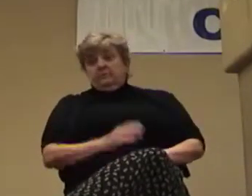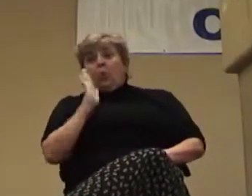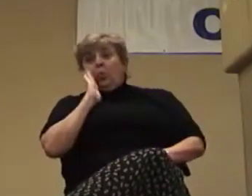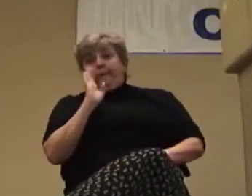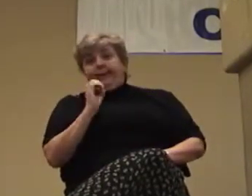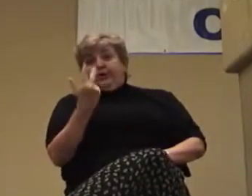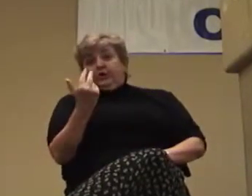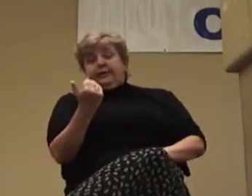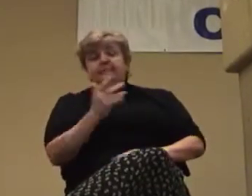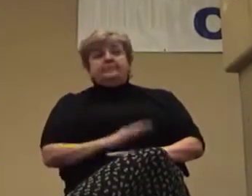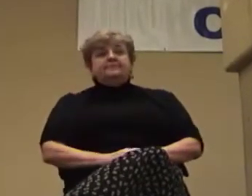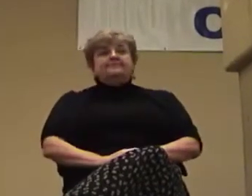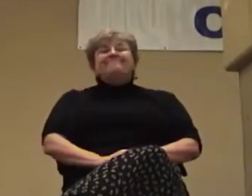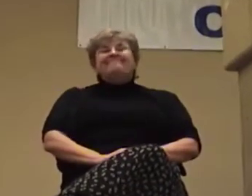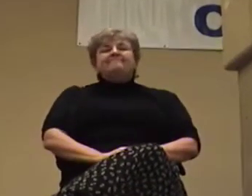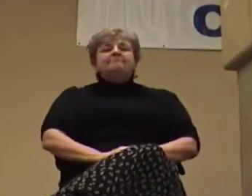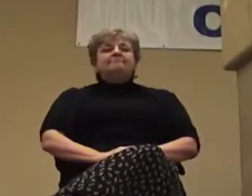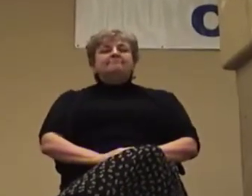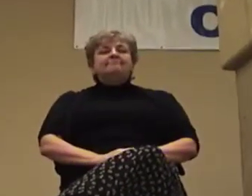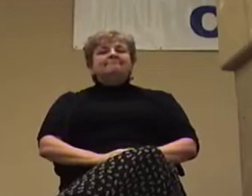going on over there now.